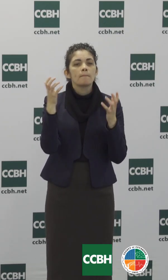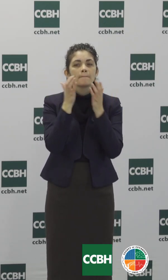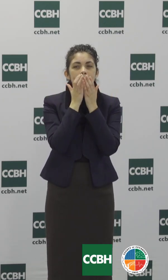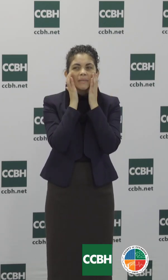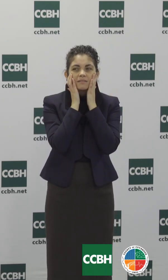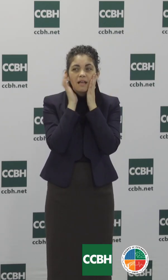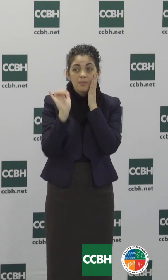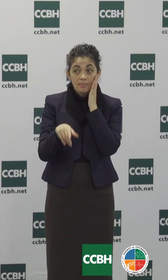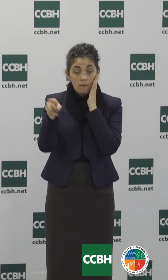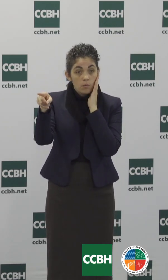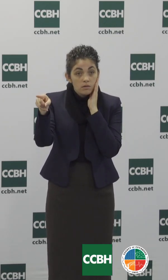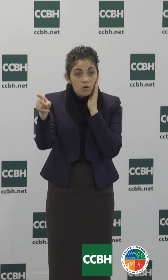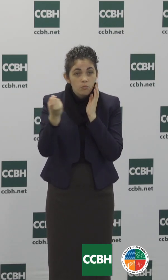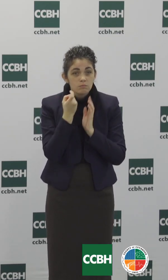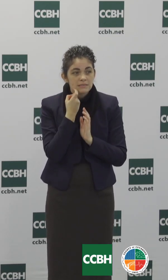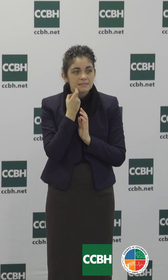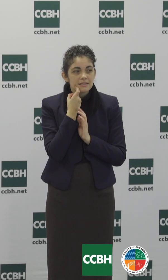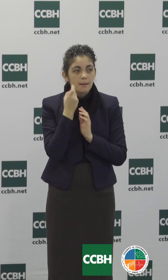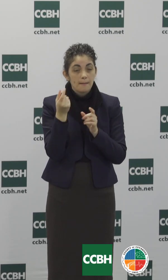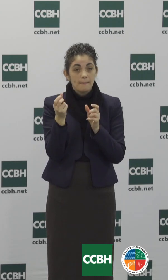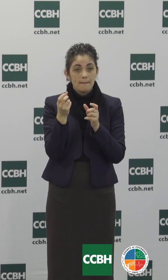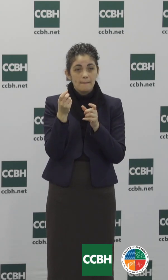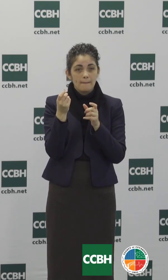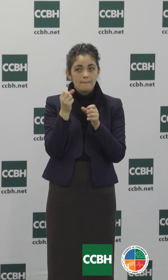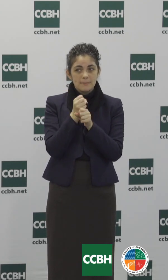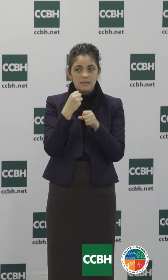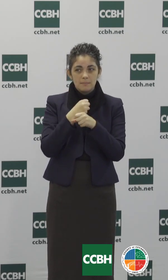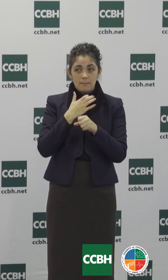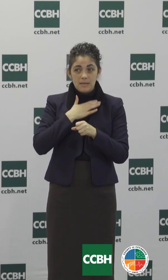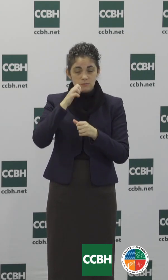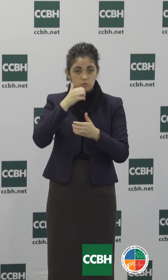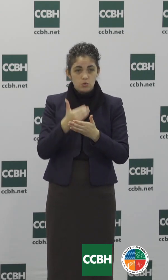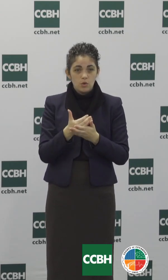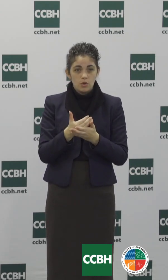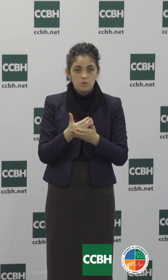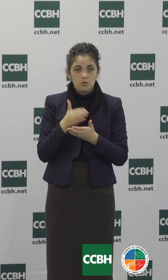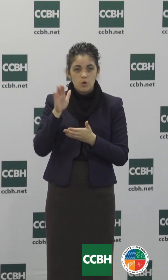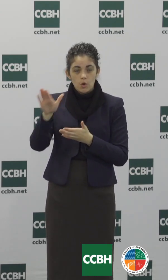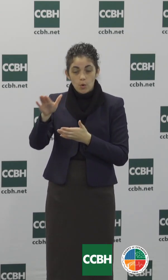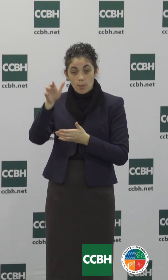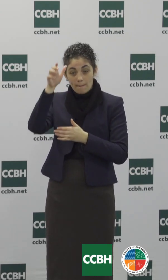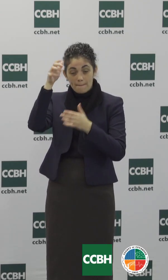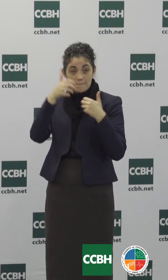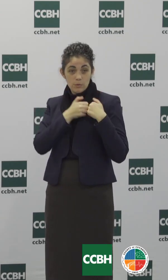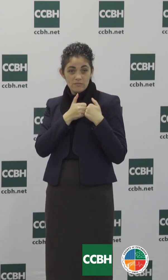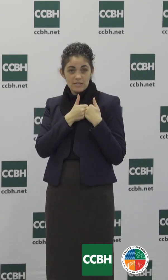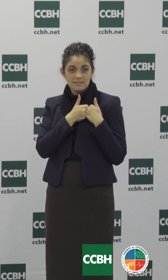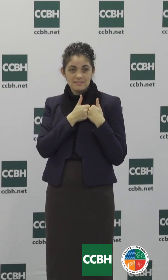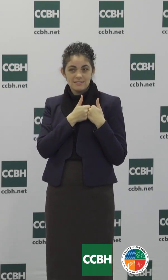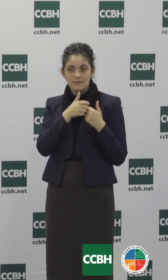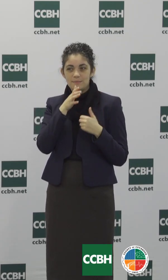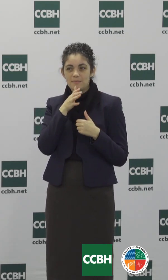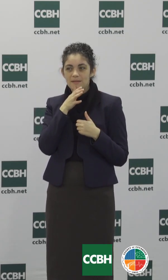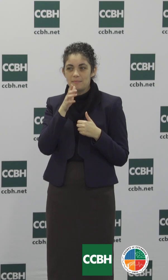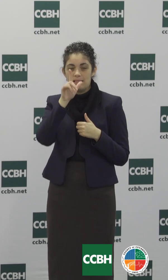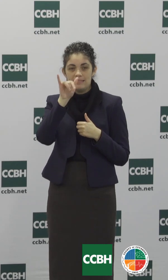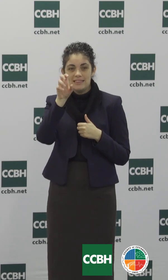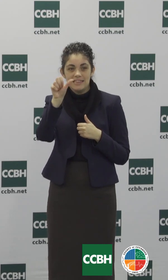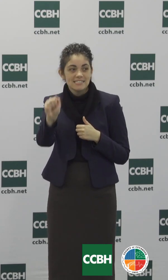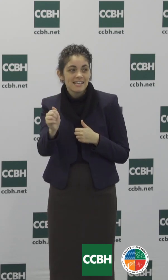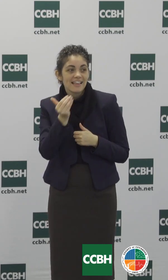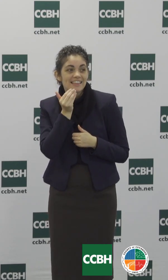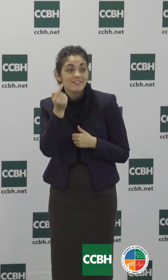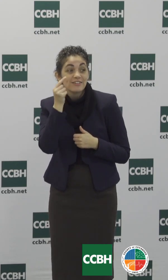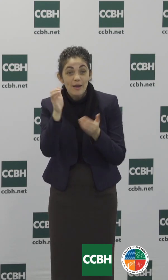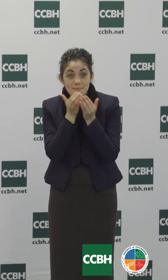particular mask was made by my daughter Fiona's, her boyfriend's mom, Lisa Anguilano. So Lisa, thank you